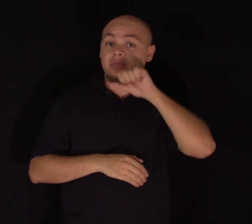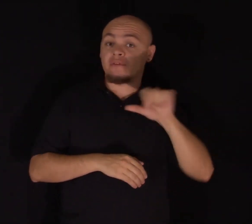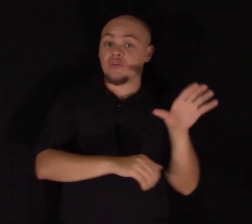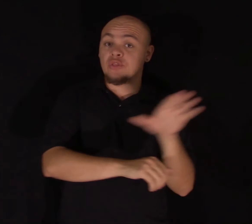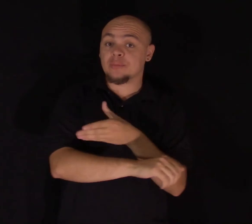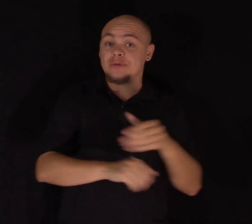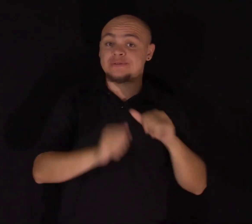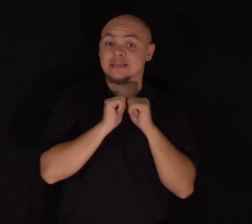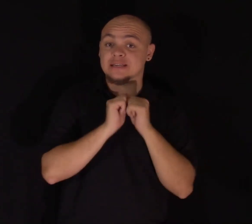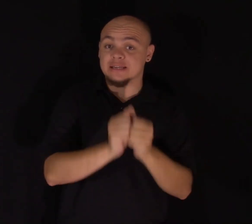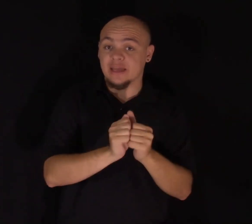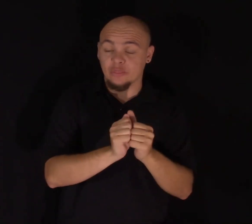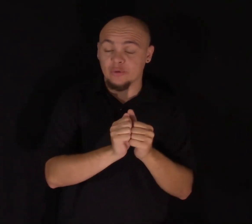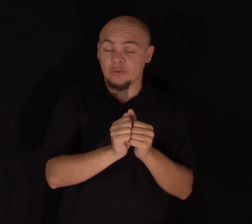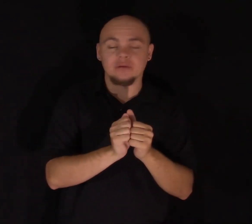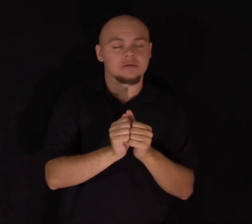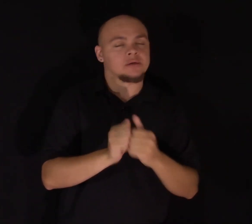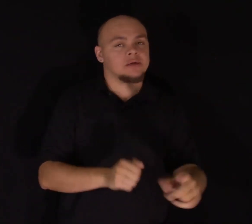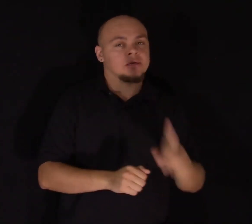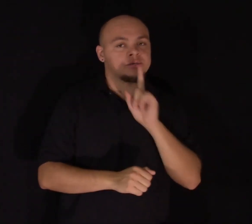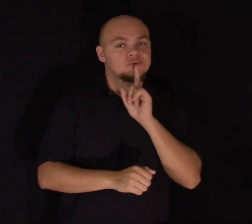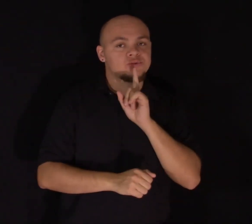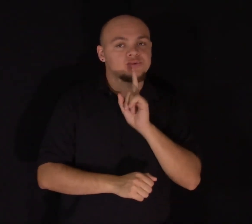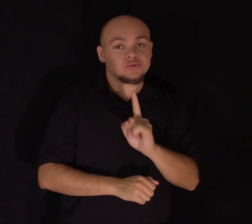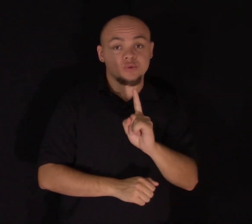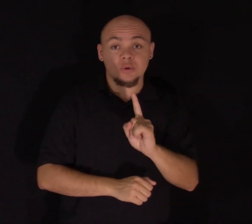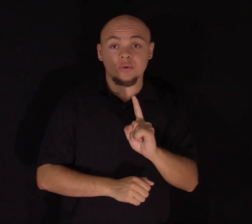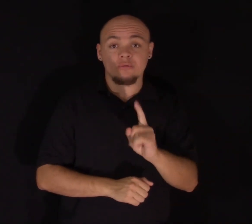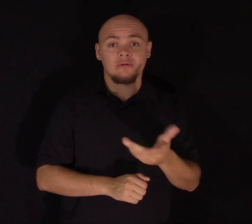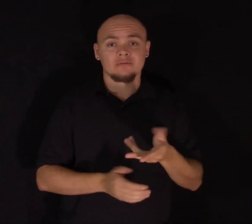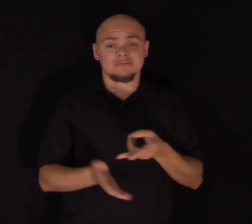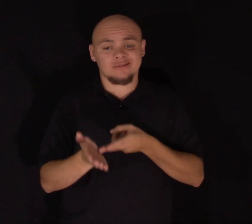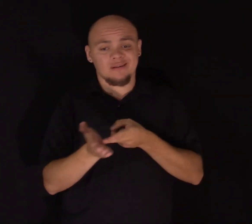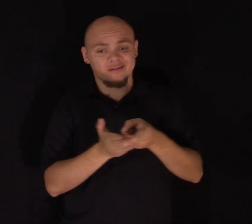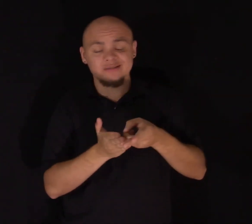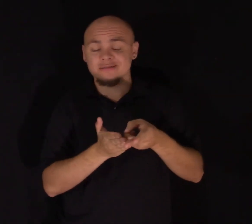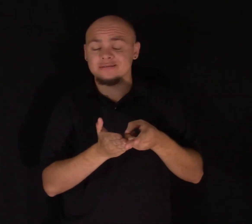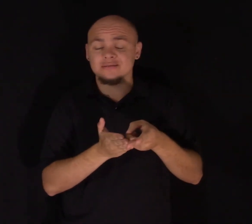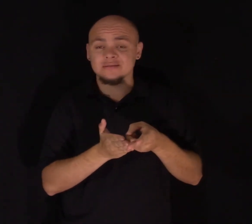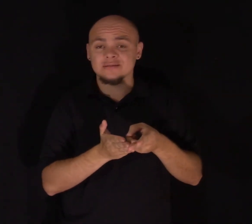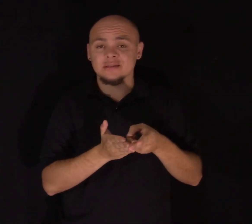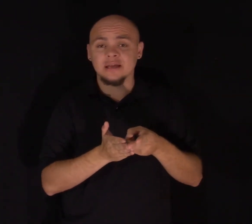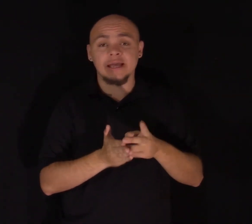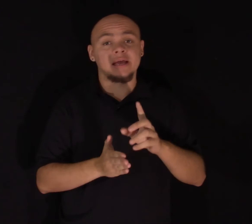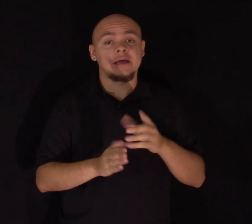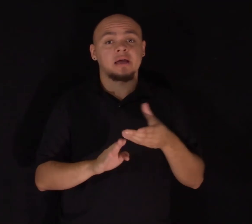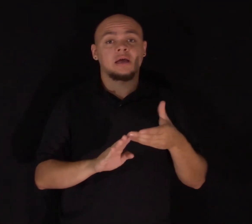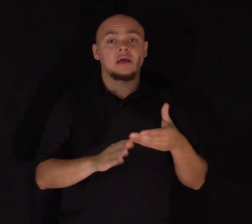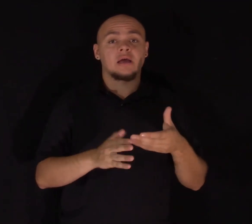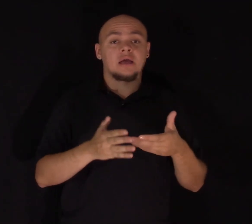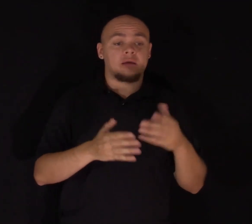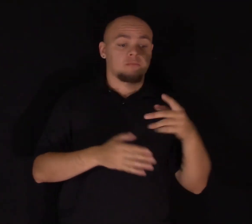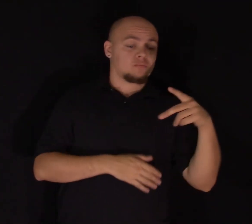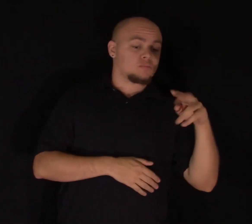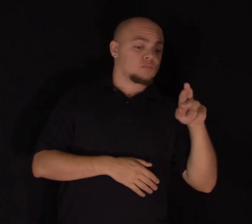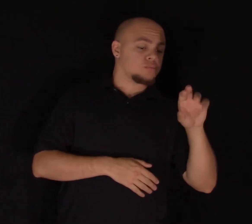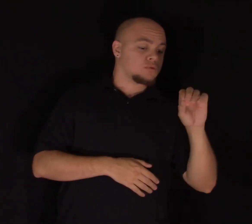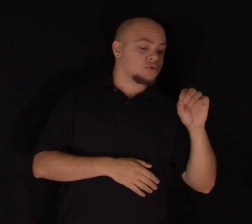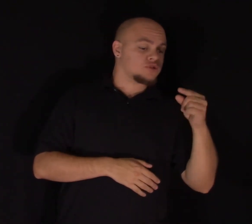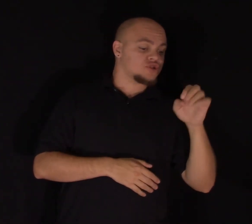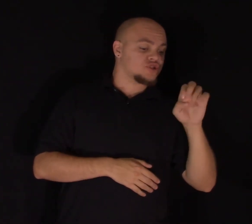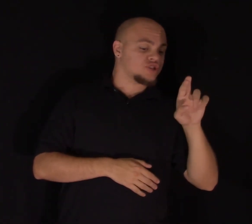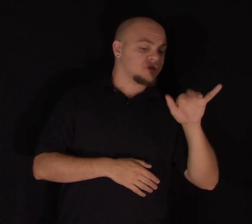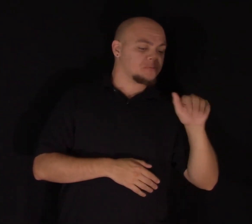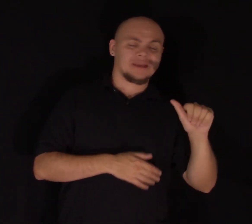make together is true, it's genuine, and it supersedes progeria. So I don't have to